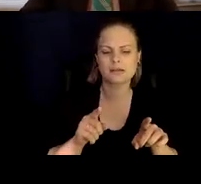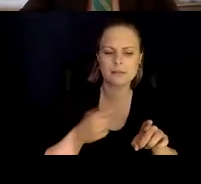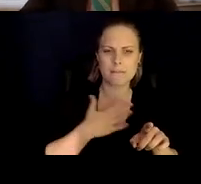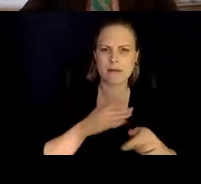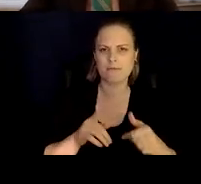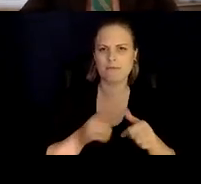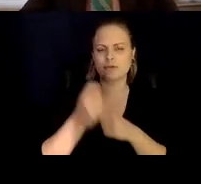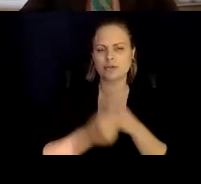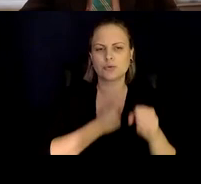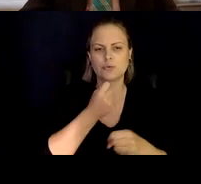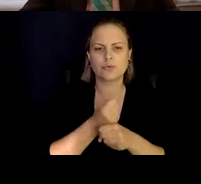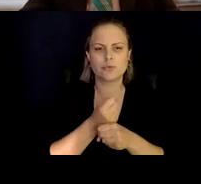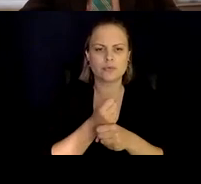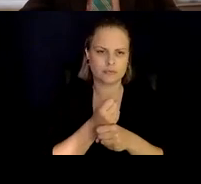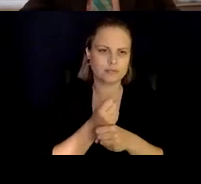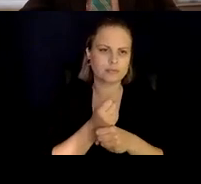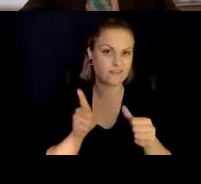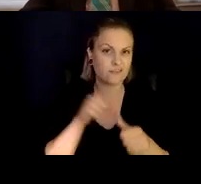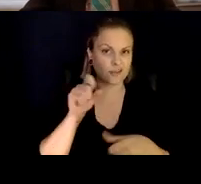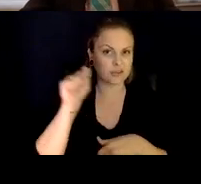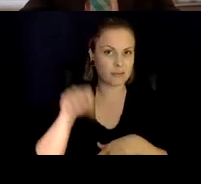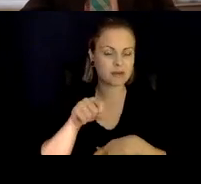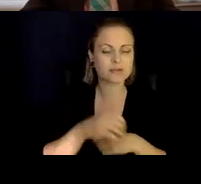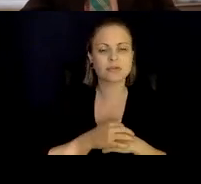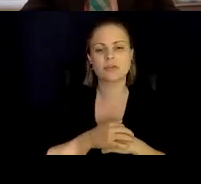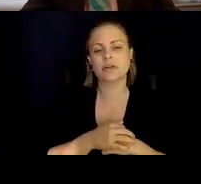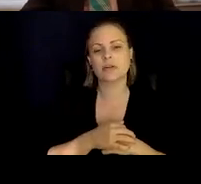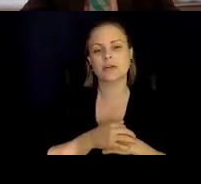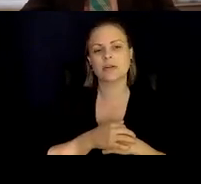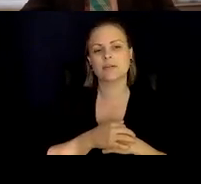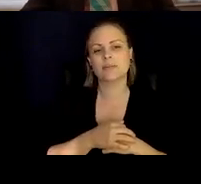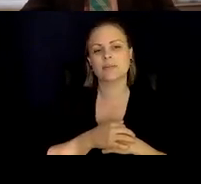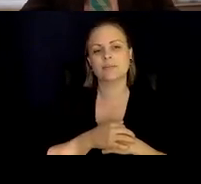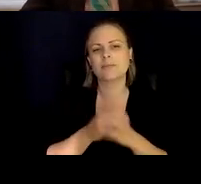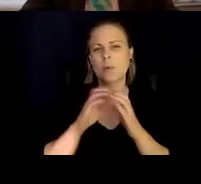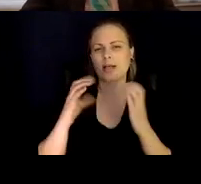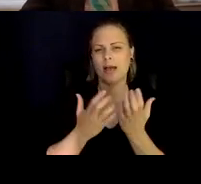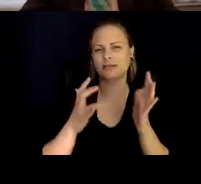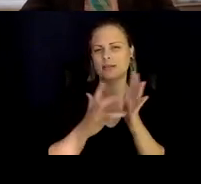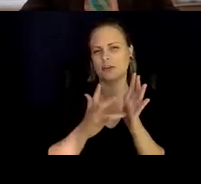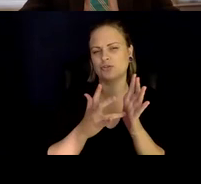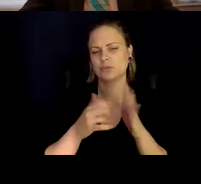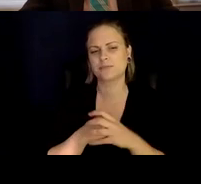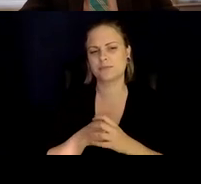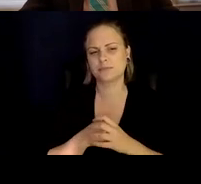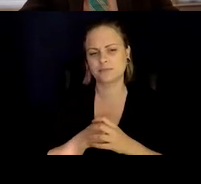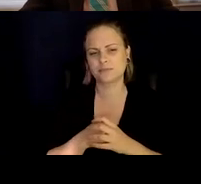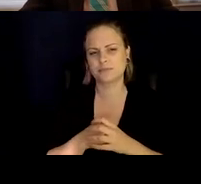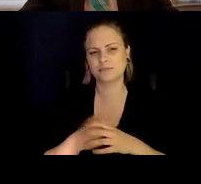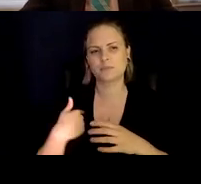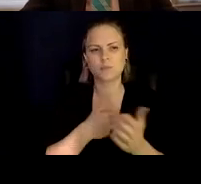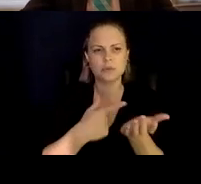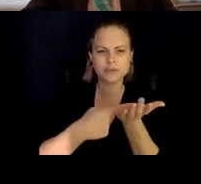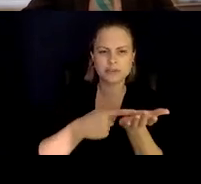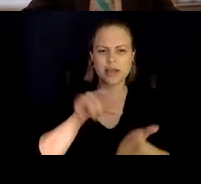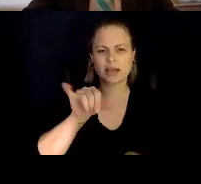year, in that first semester, and it had to do with a class of freshmen, and we were talking about Yeats'